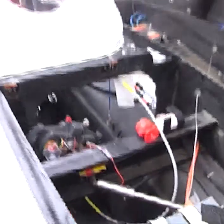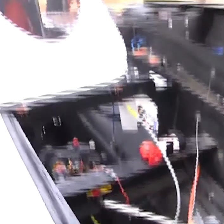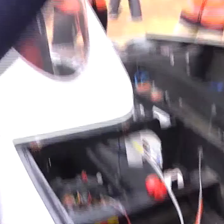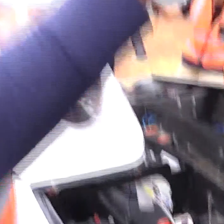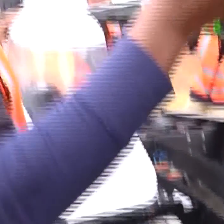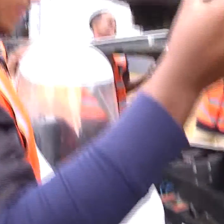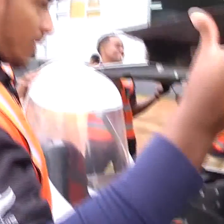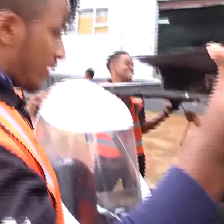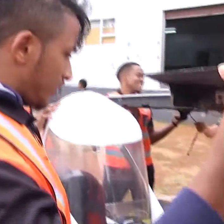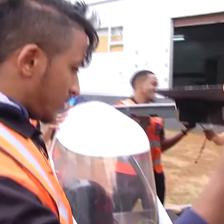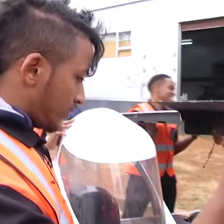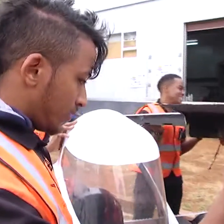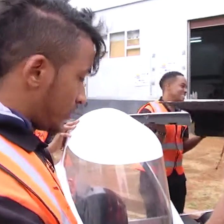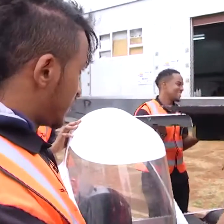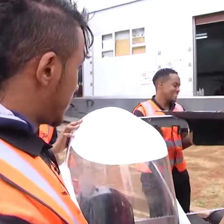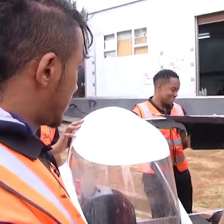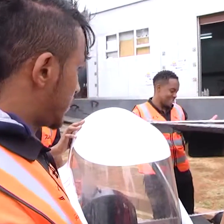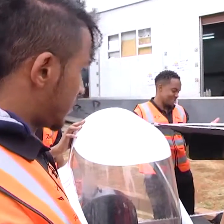You want to connect?